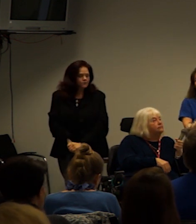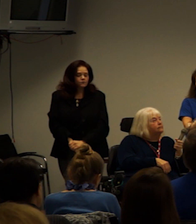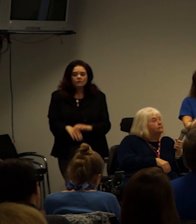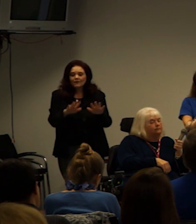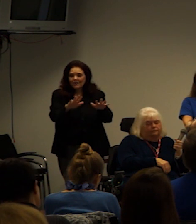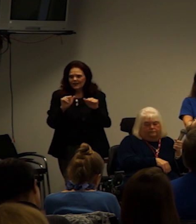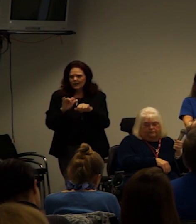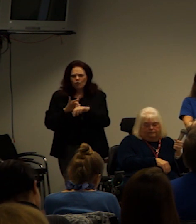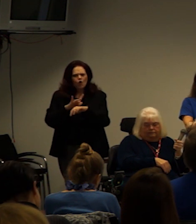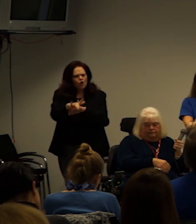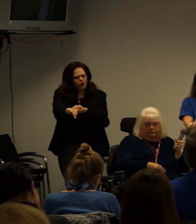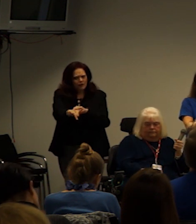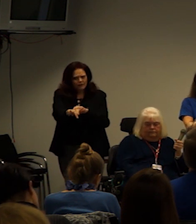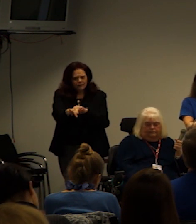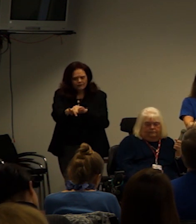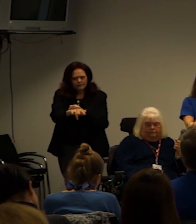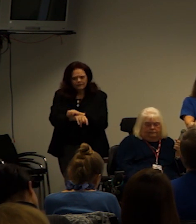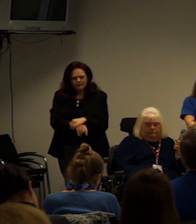Leave early.